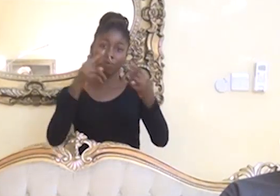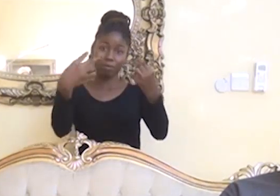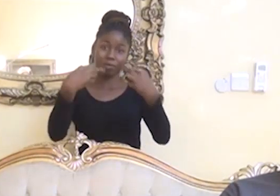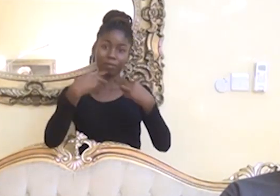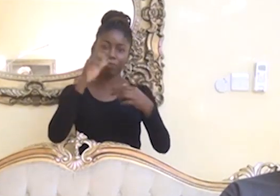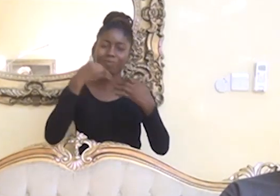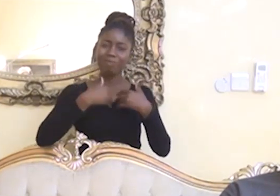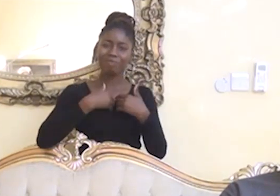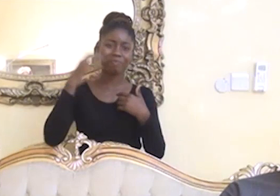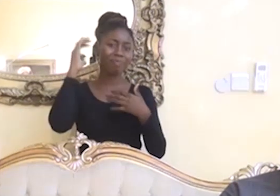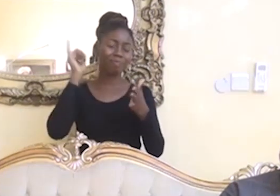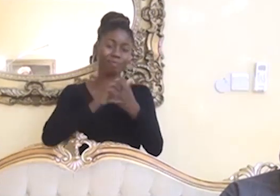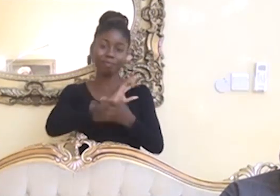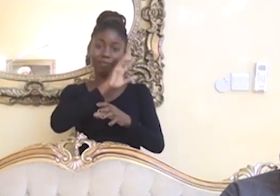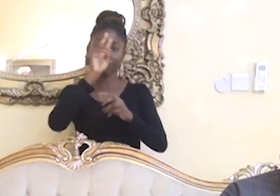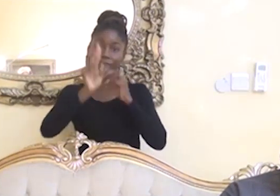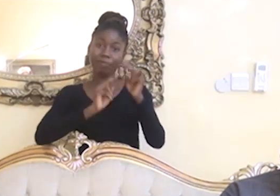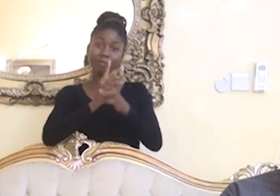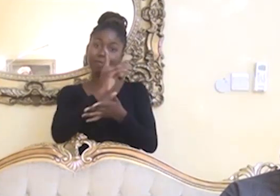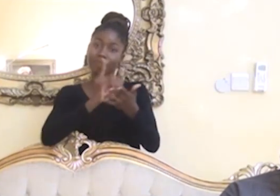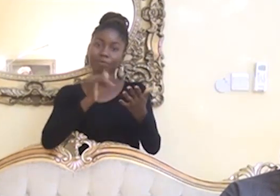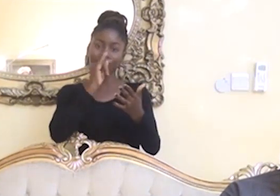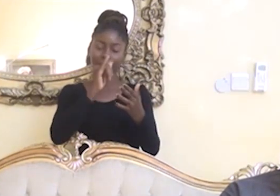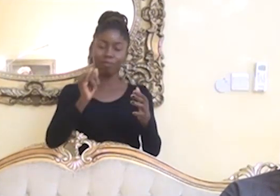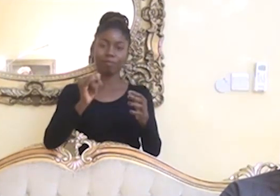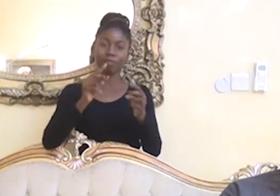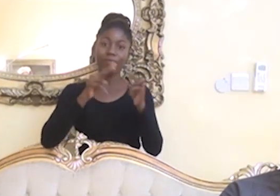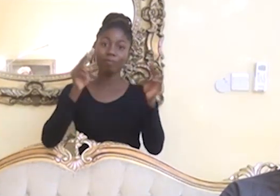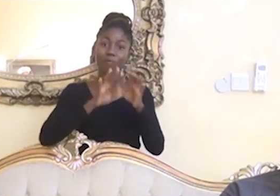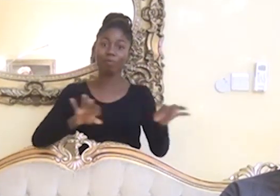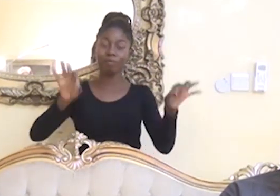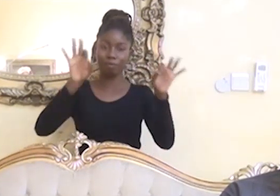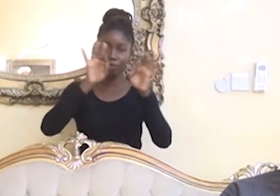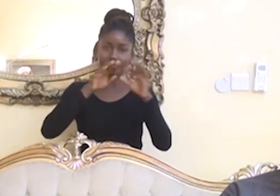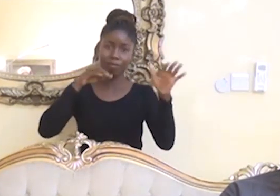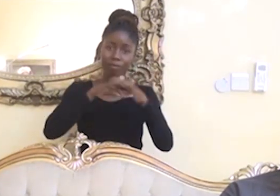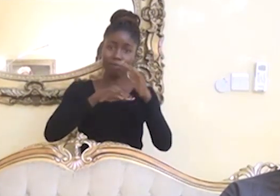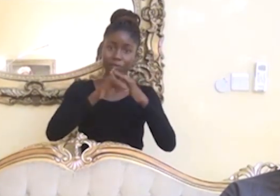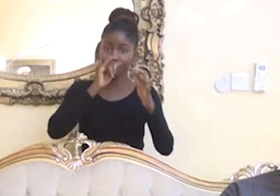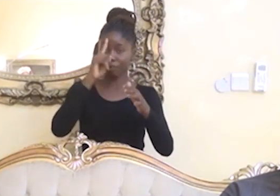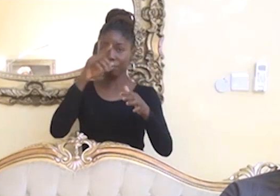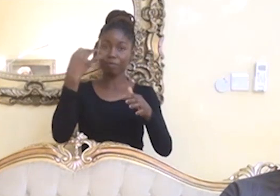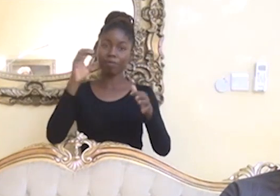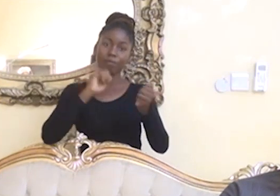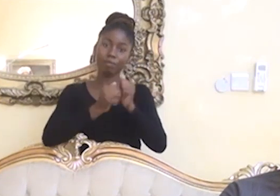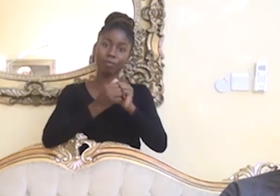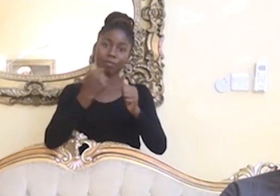universal design is really important to us, and accessibility is one of the problems we have,